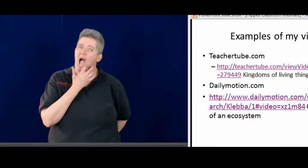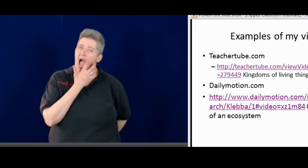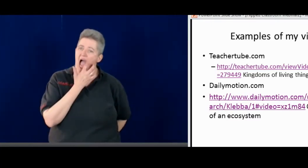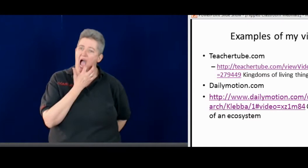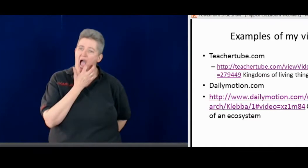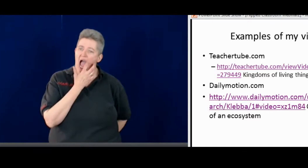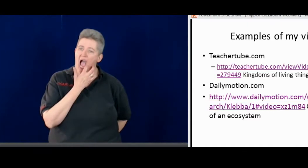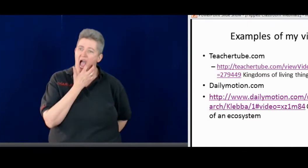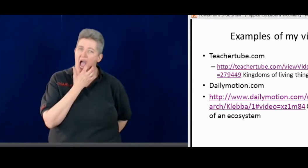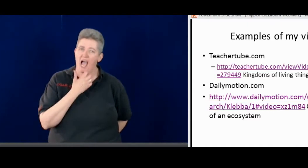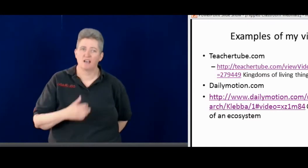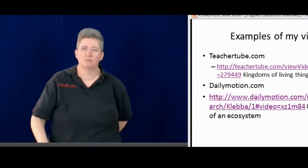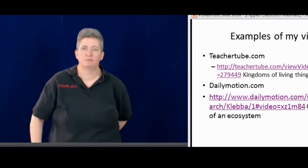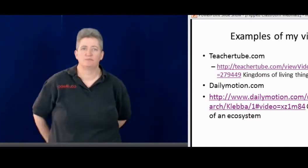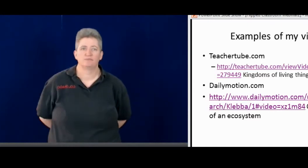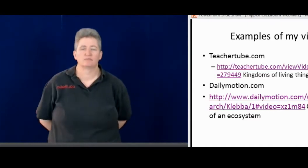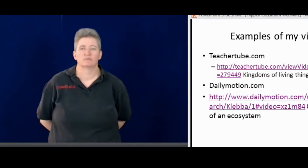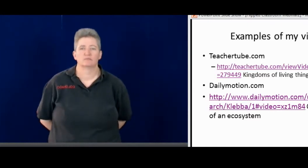Thank you.